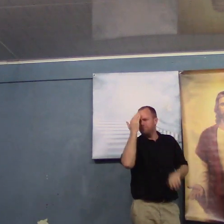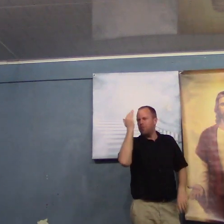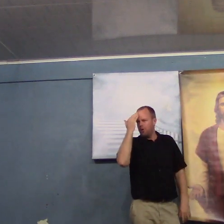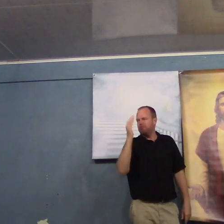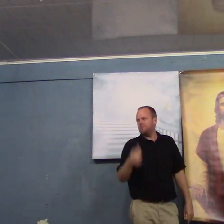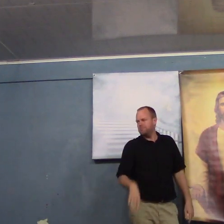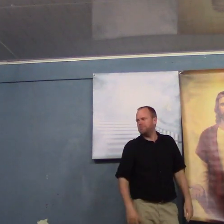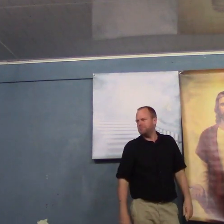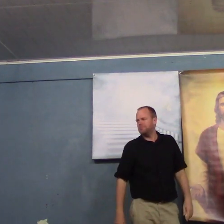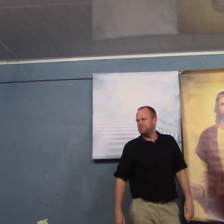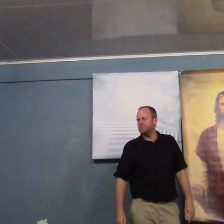Jesus knows.